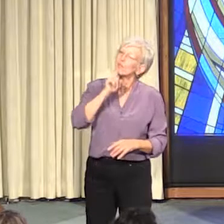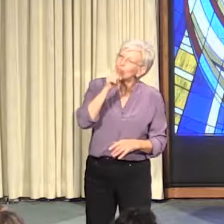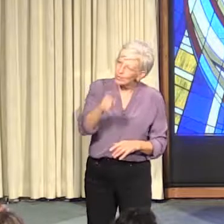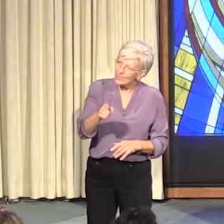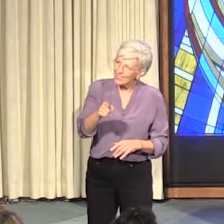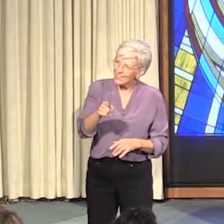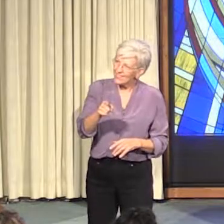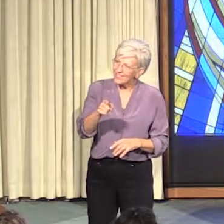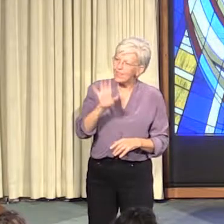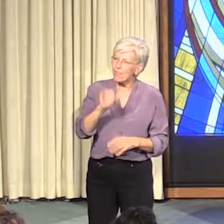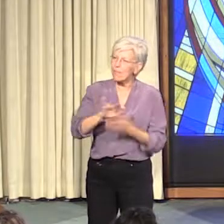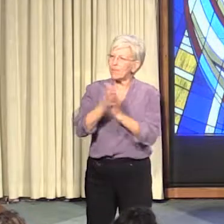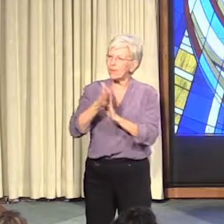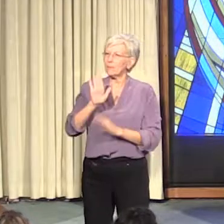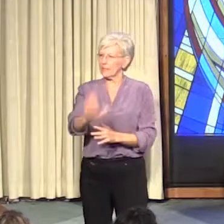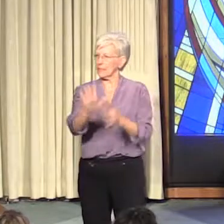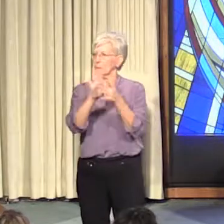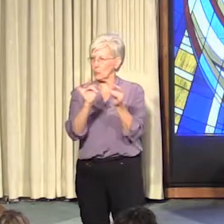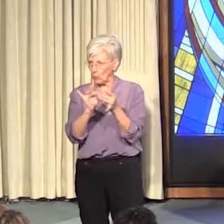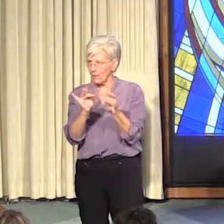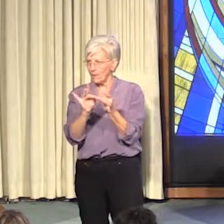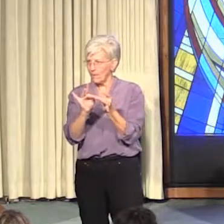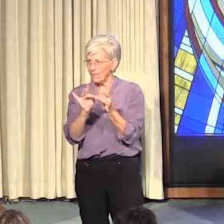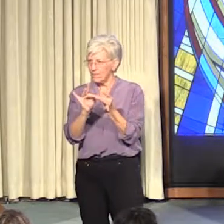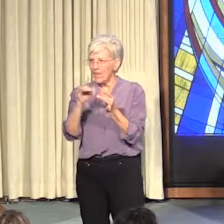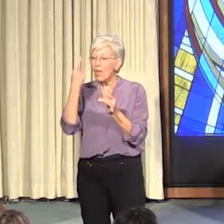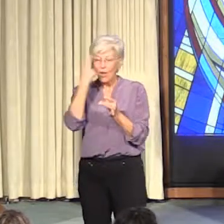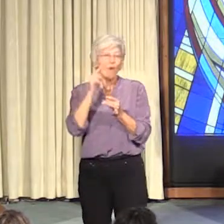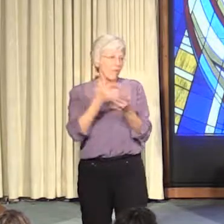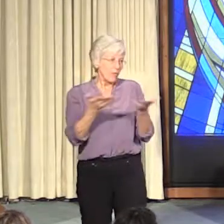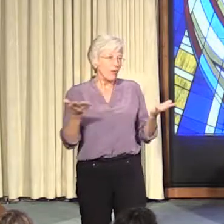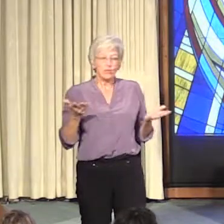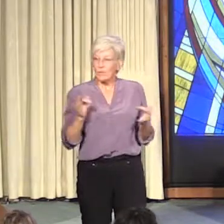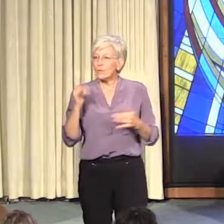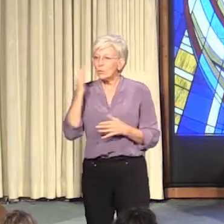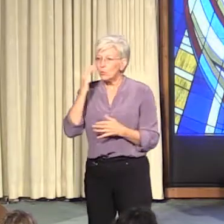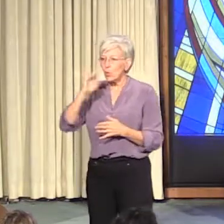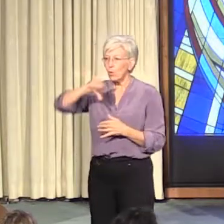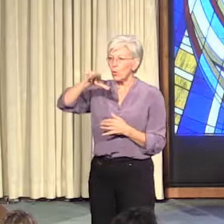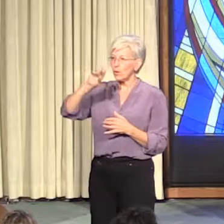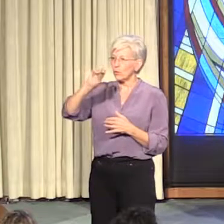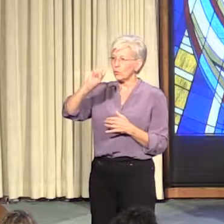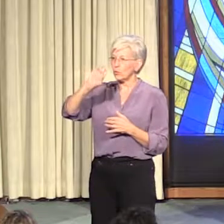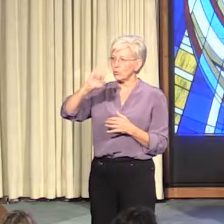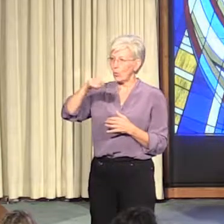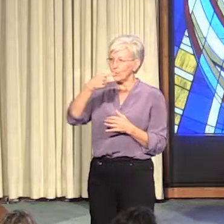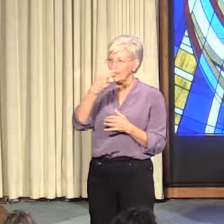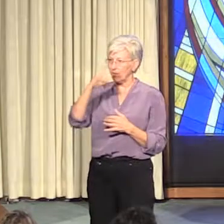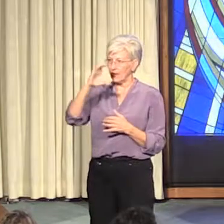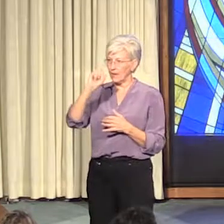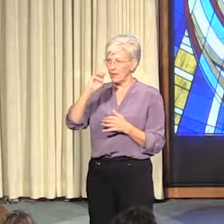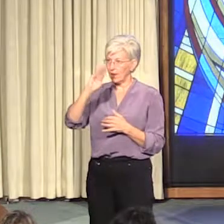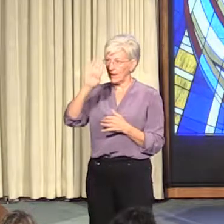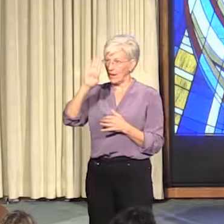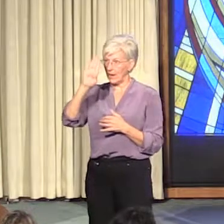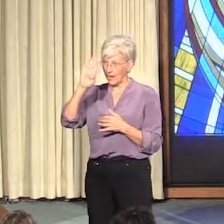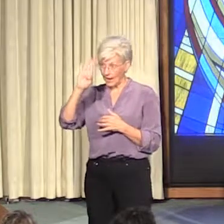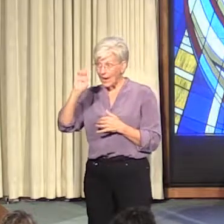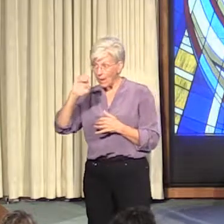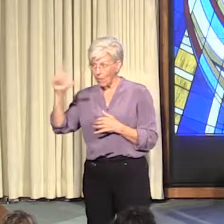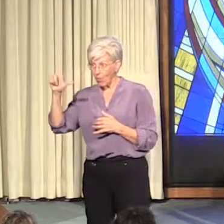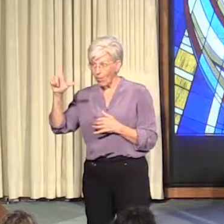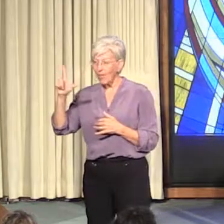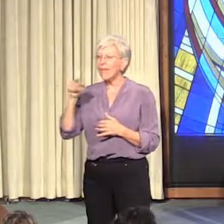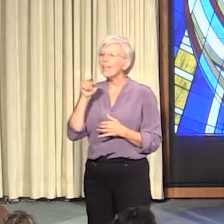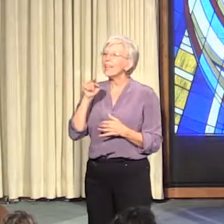story. For those of us who are familiar with Joseph Campbell, you know, he studied what he